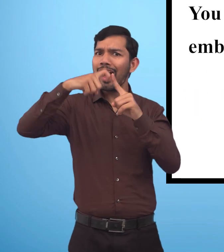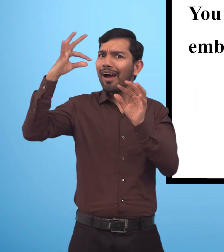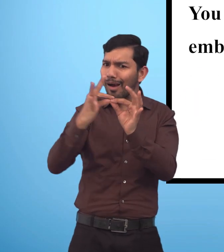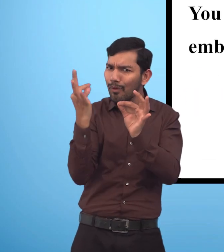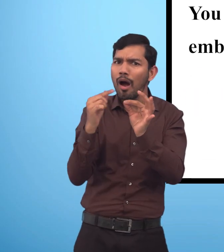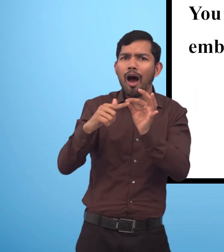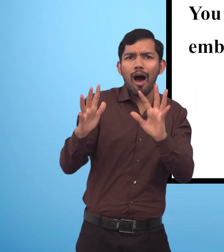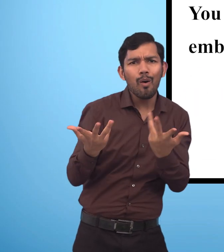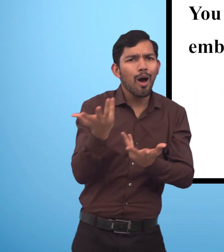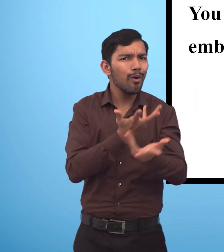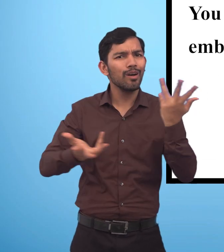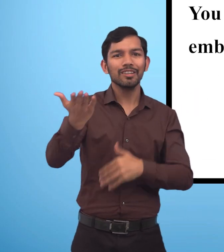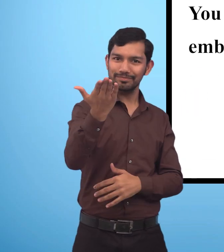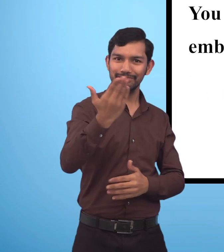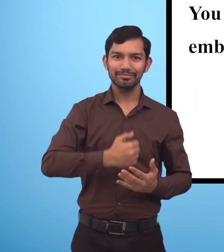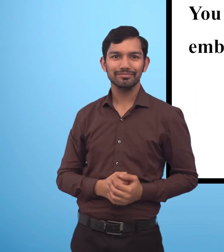embroidery.